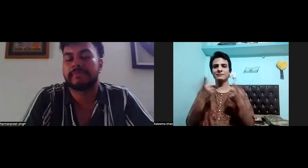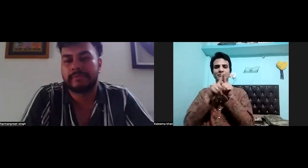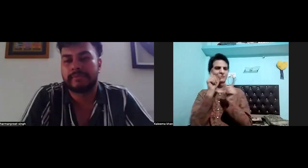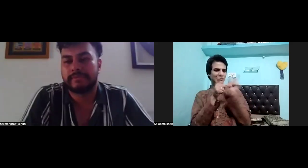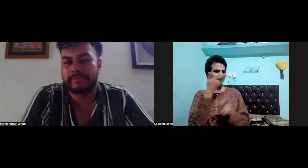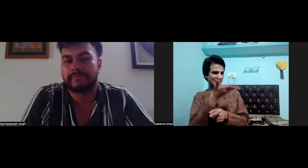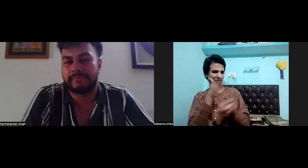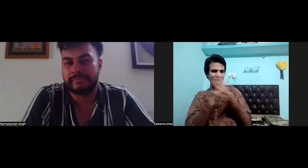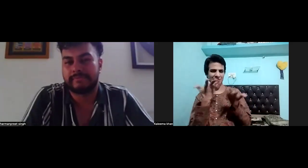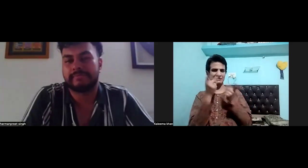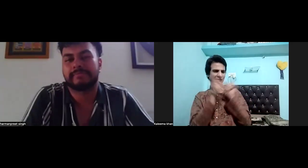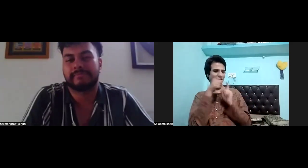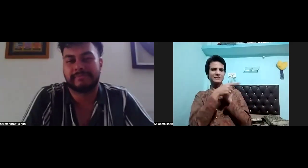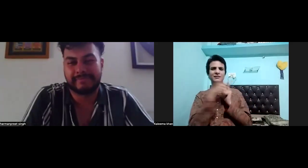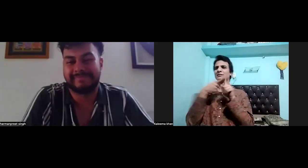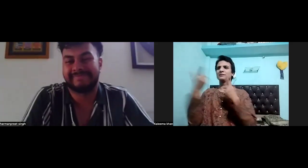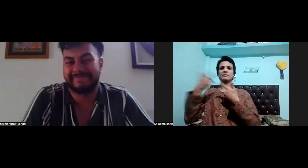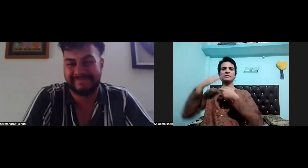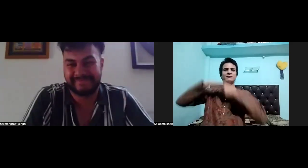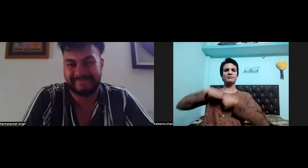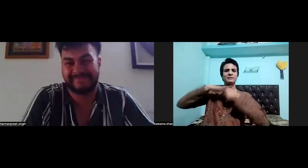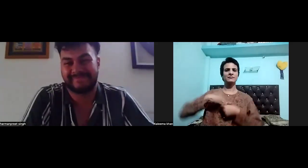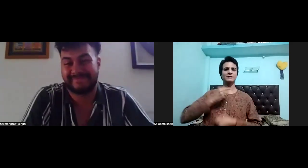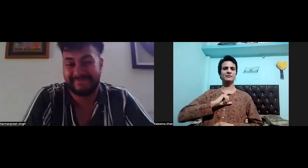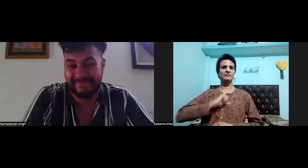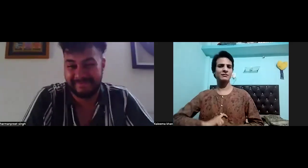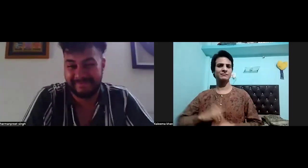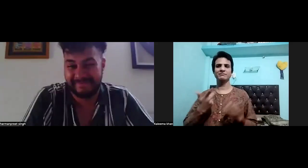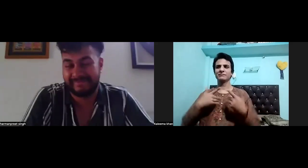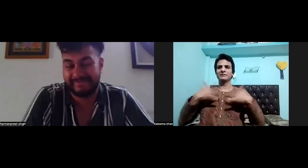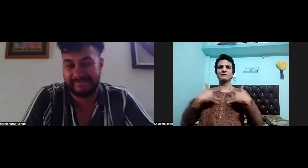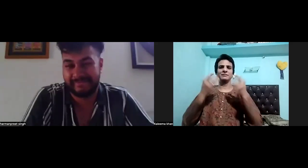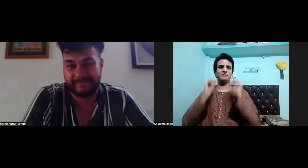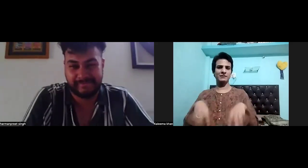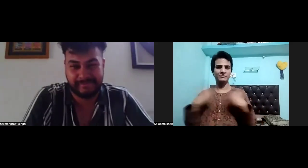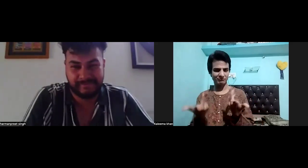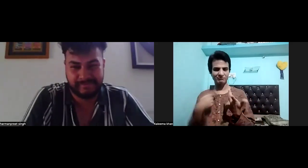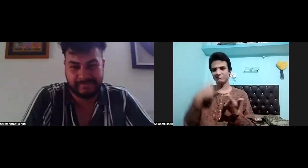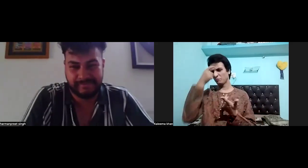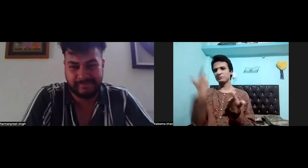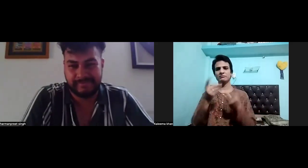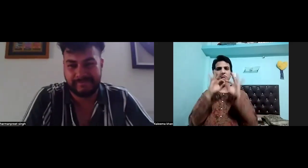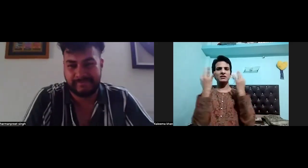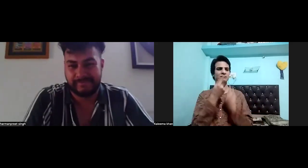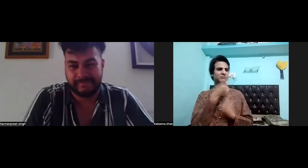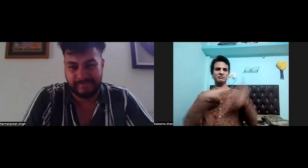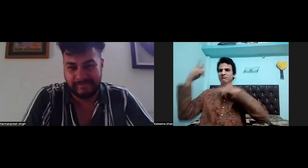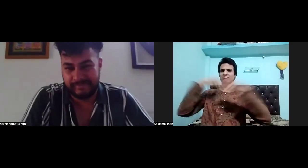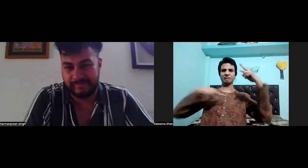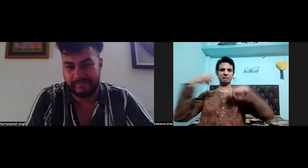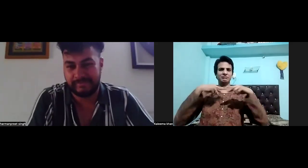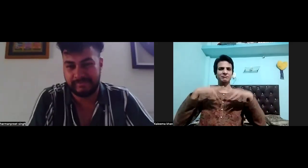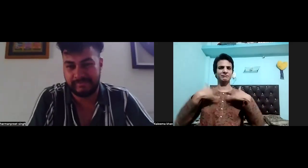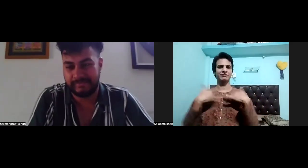LGBTQI person, how has your experience been? So my experience has, of course, there's been a lot of verbal